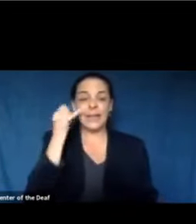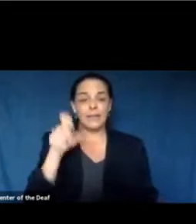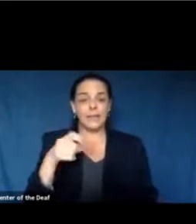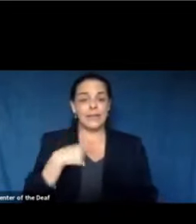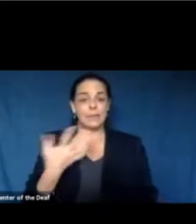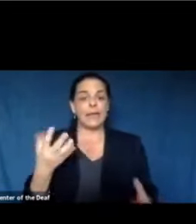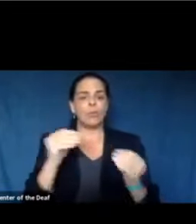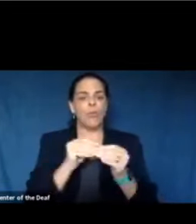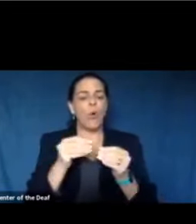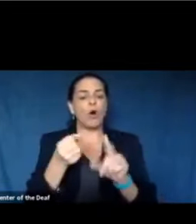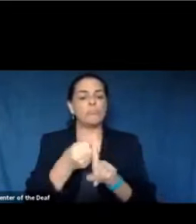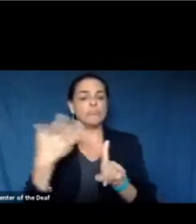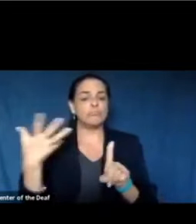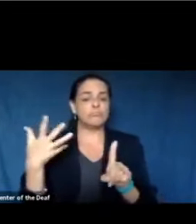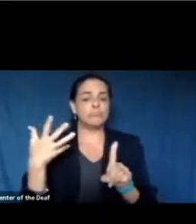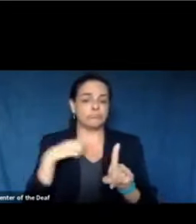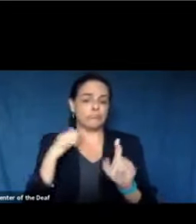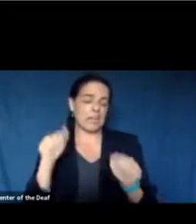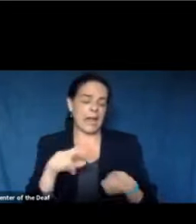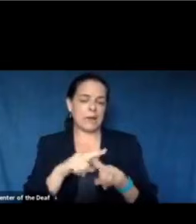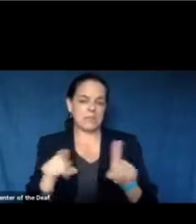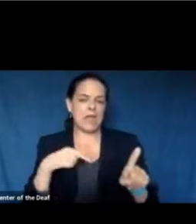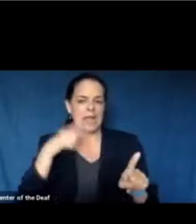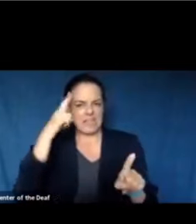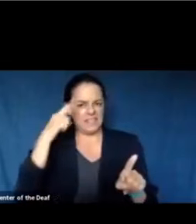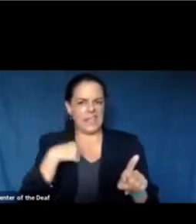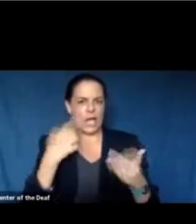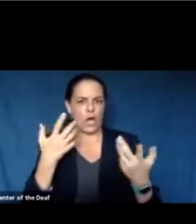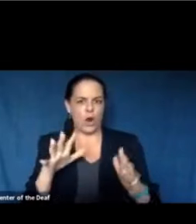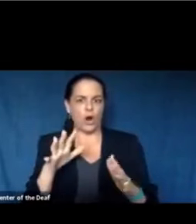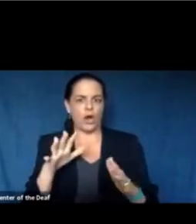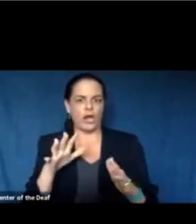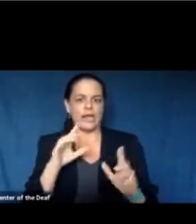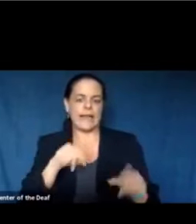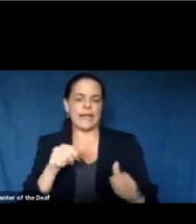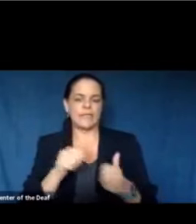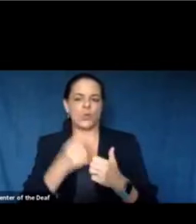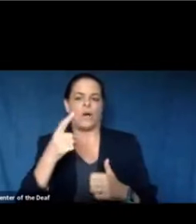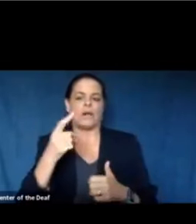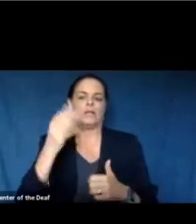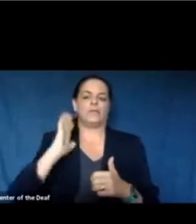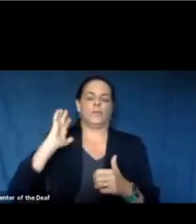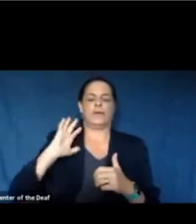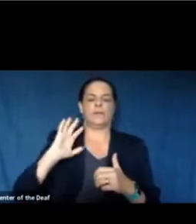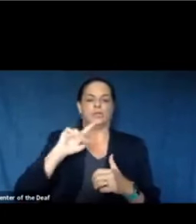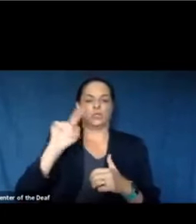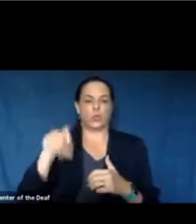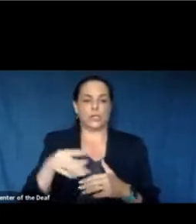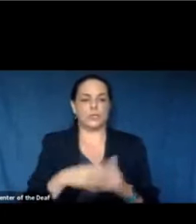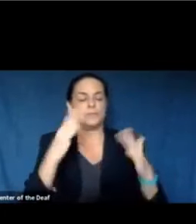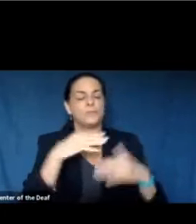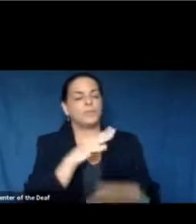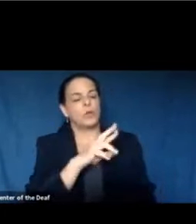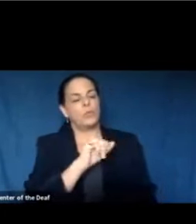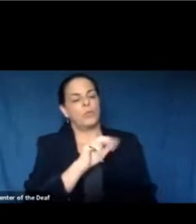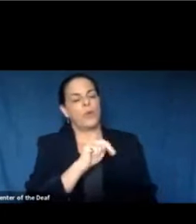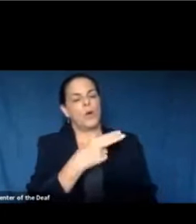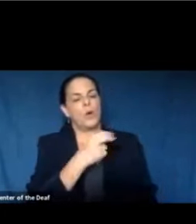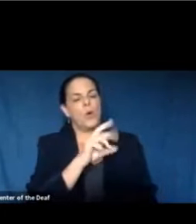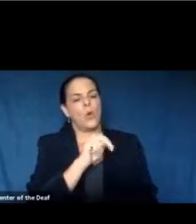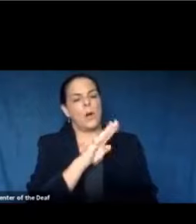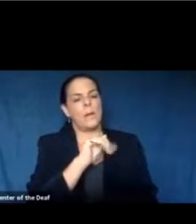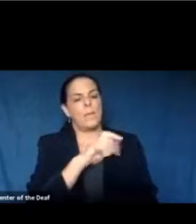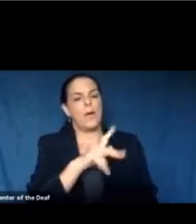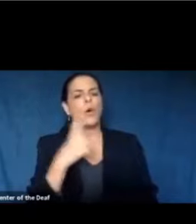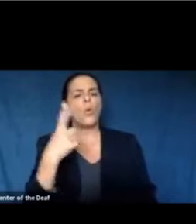highlight more information, I can, but I think I did with one of the previous questions. Brian Hornback, one member of the